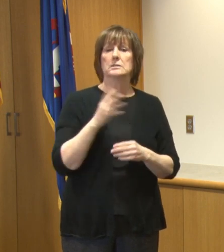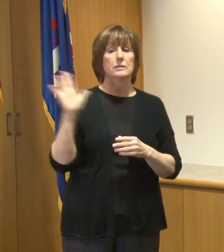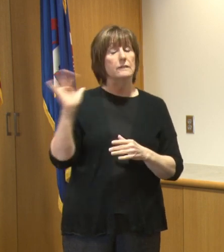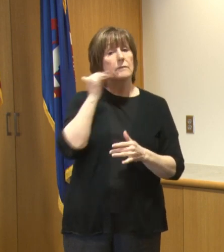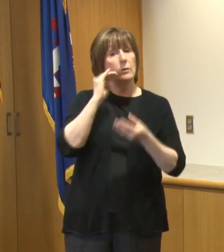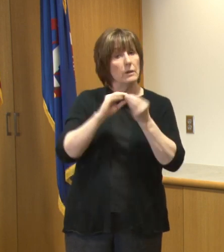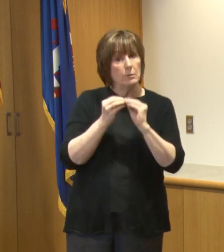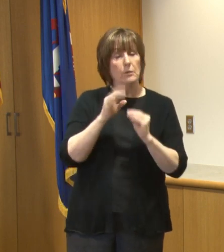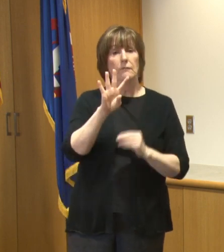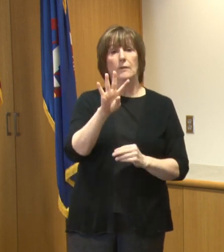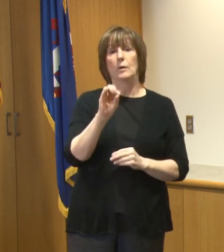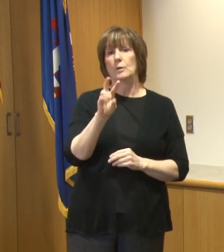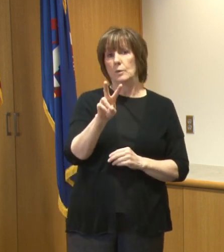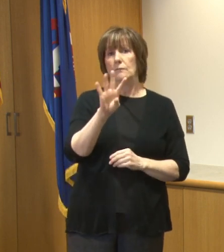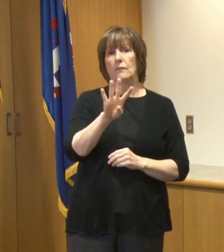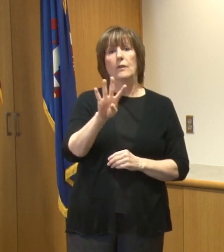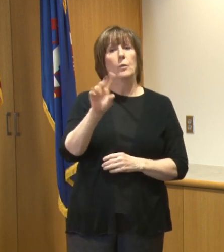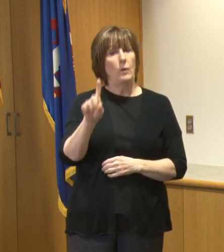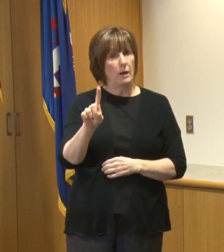is